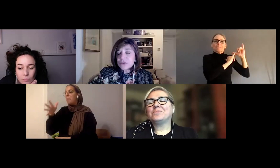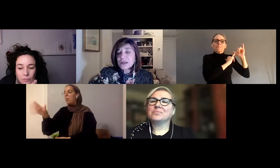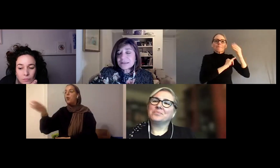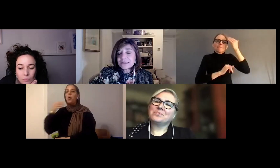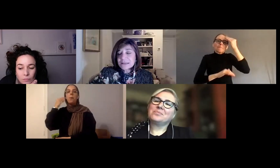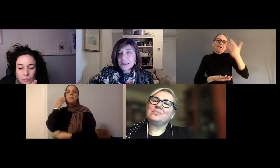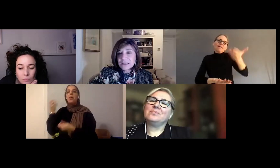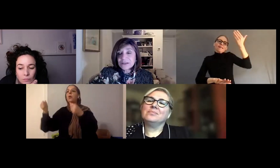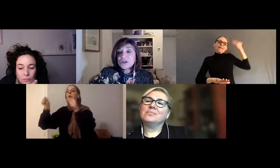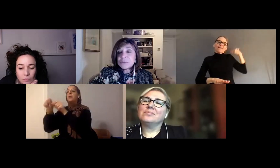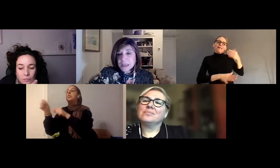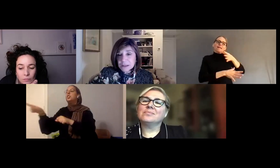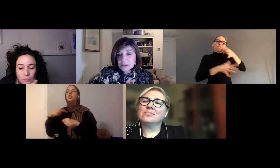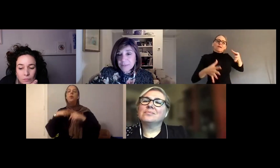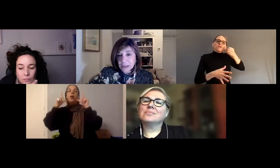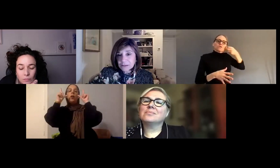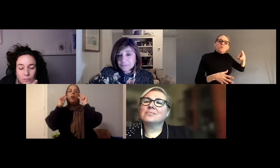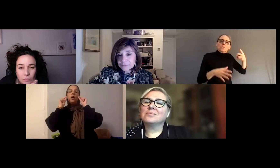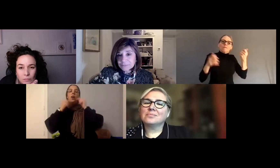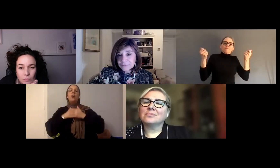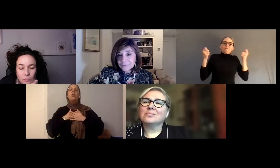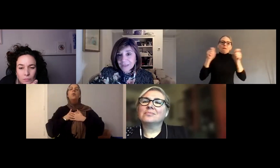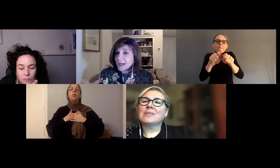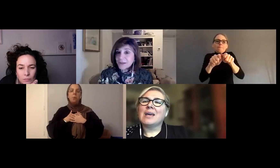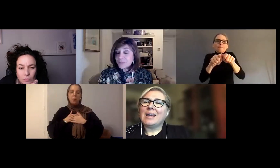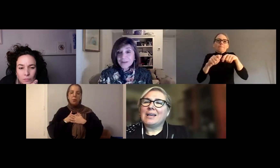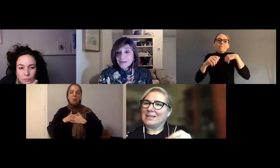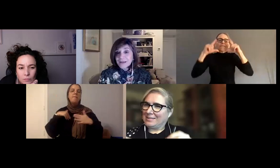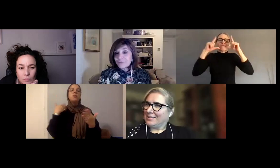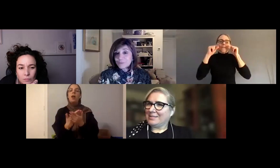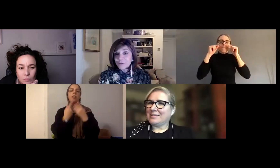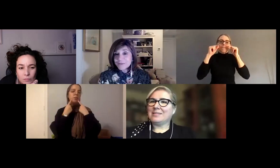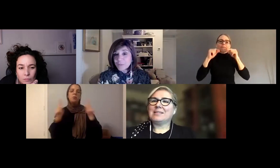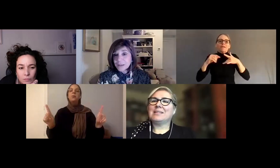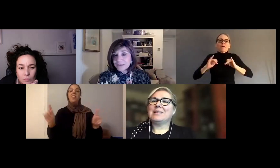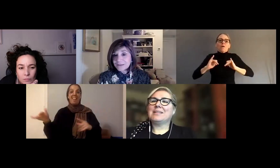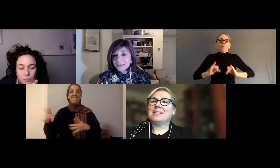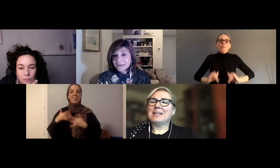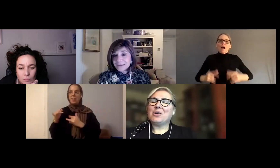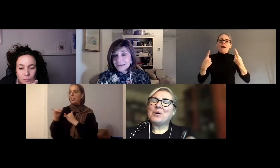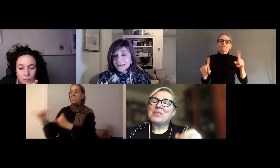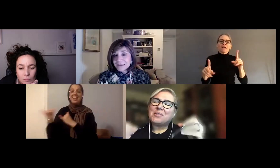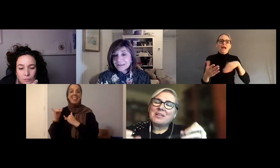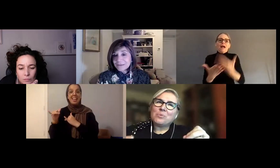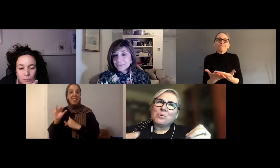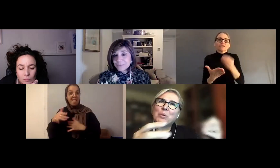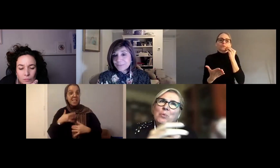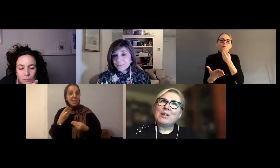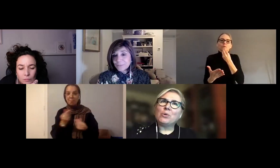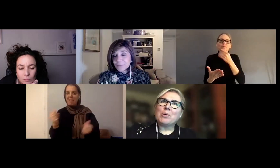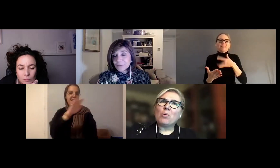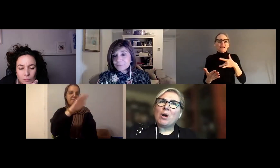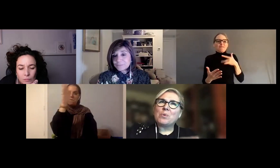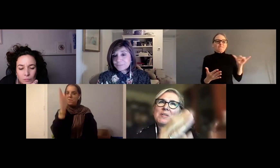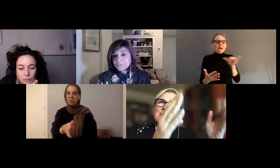close her eyes and sigh like she made it back. I don't think that ever goes away. No, and I think that when we read